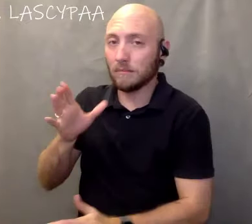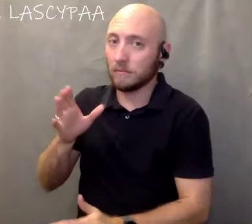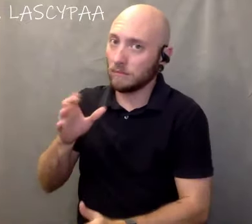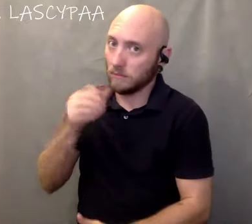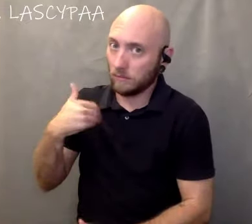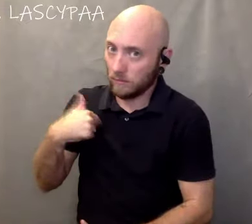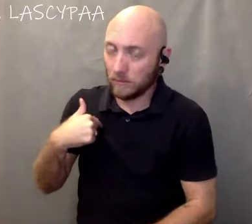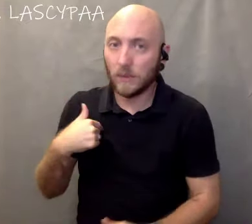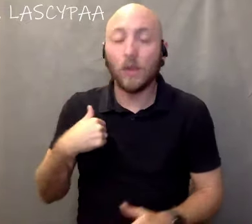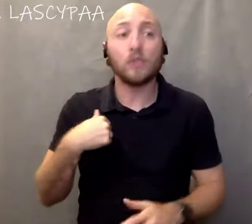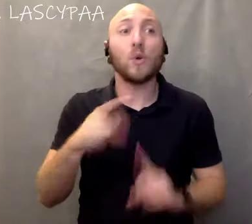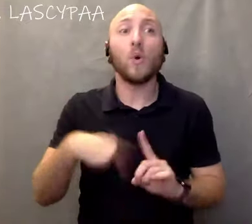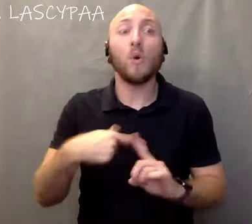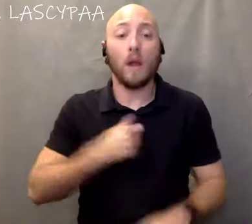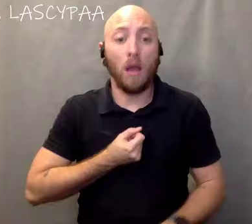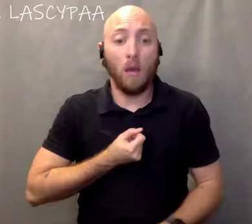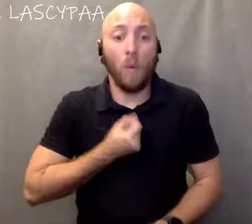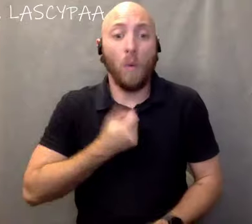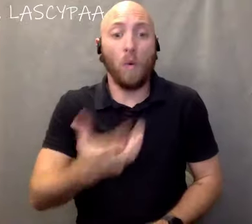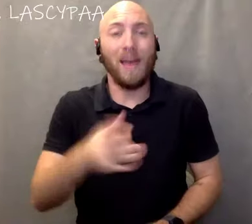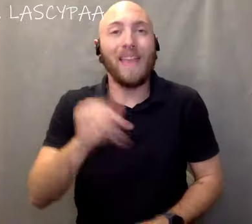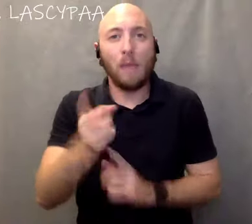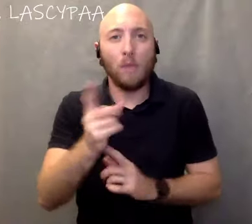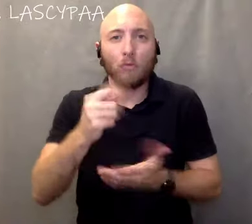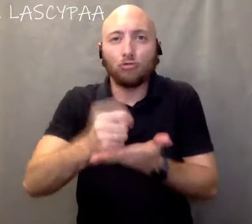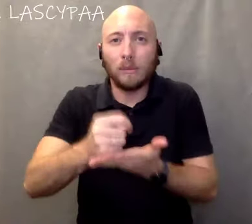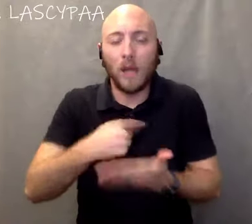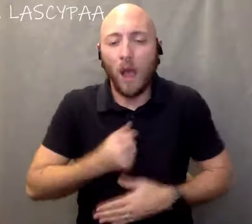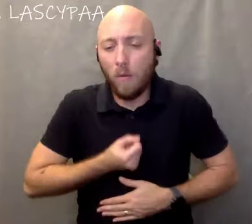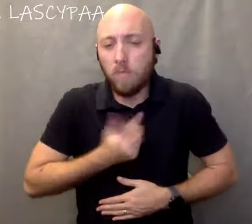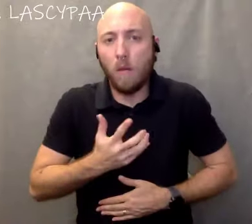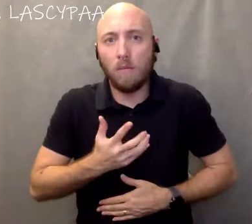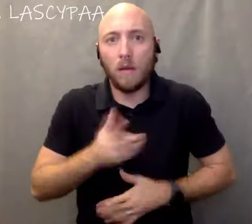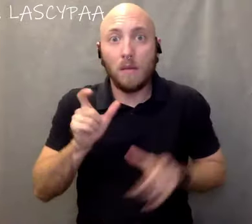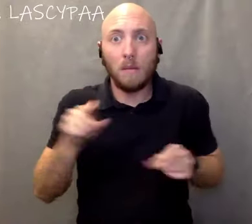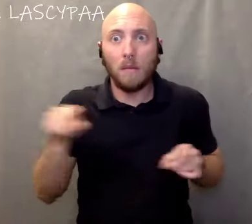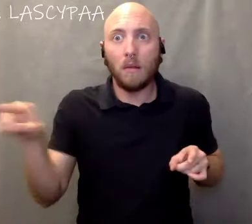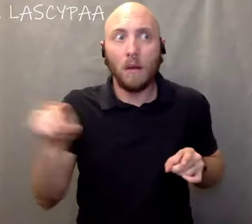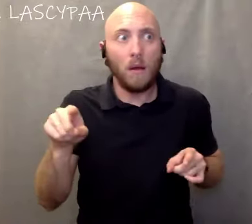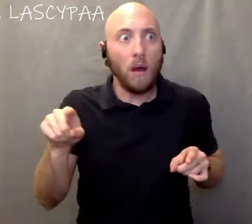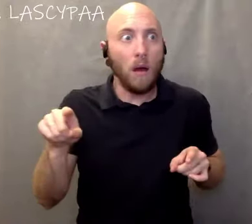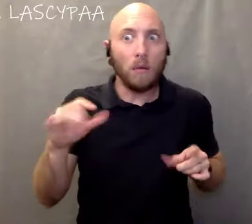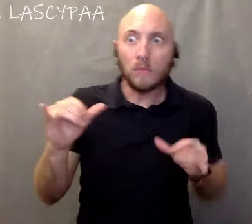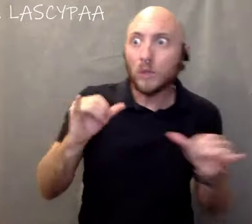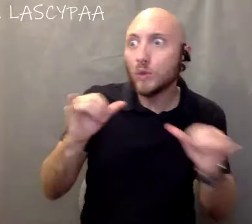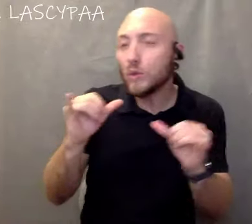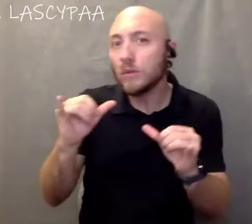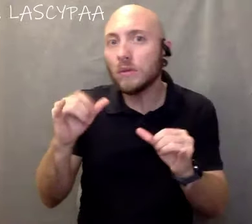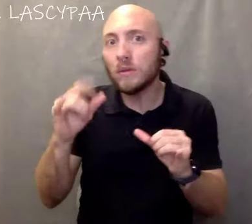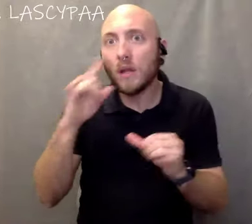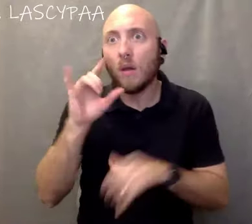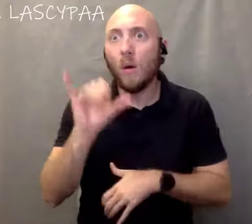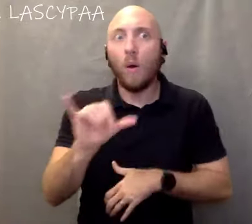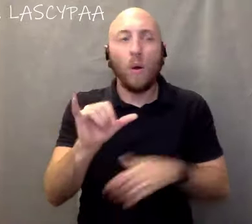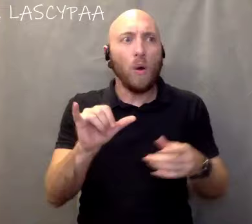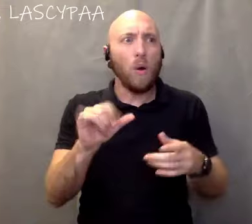with that absolute vulnerability, I found out that I can take this thing seriously, because I wasn't the only one that felt that way.